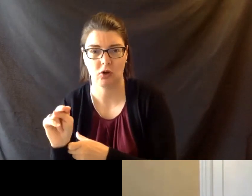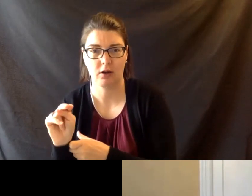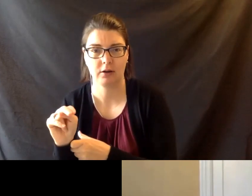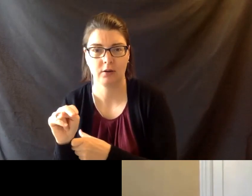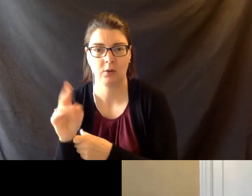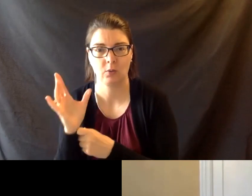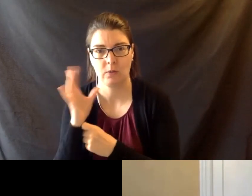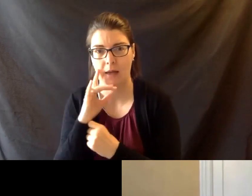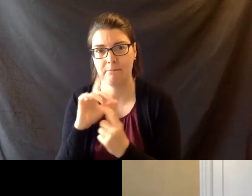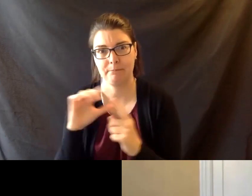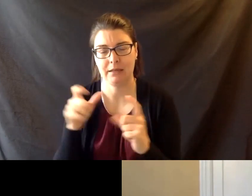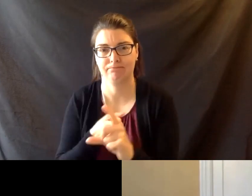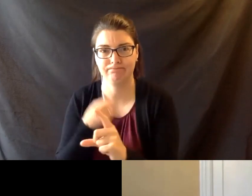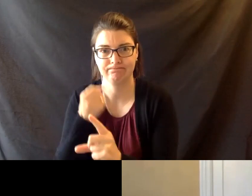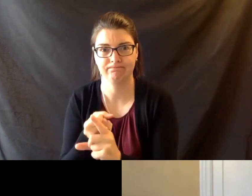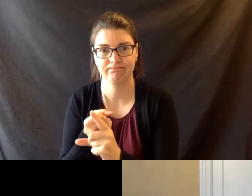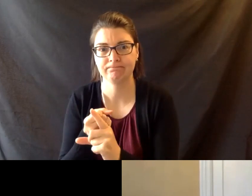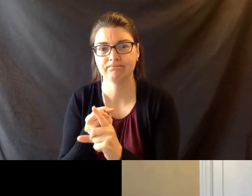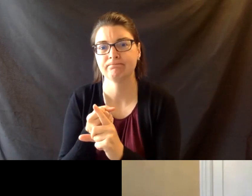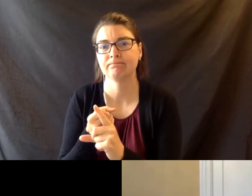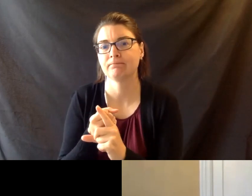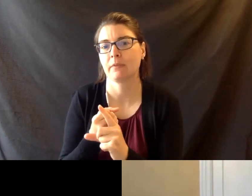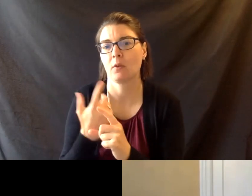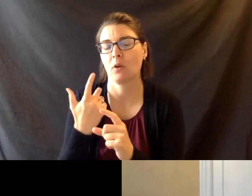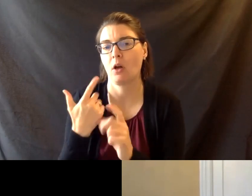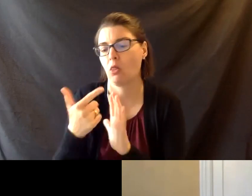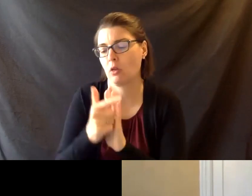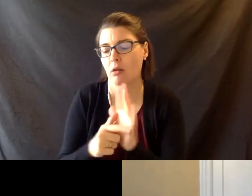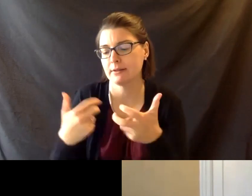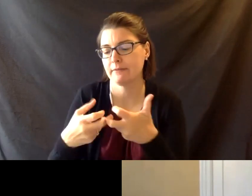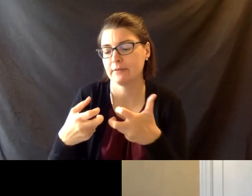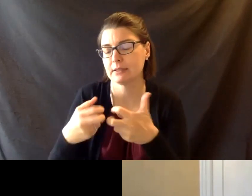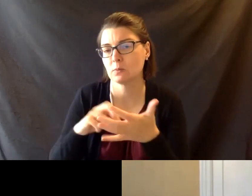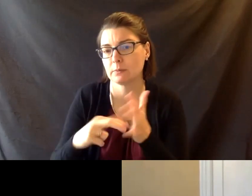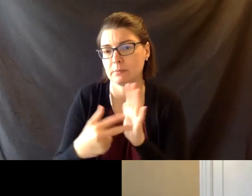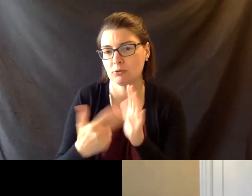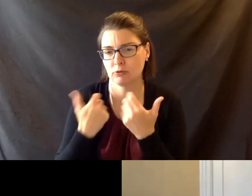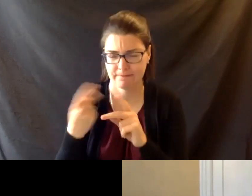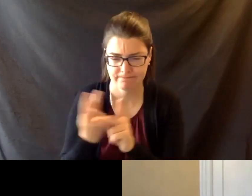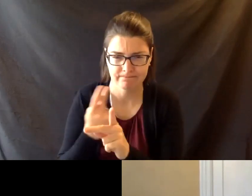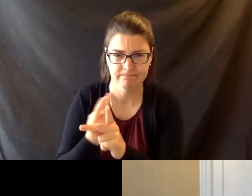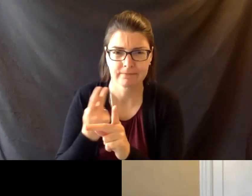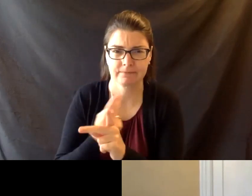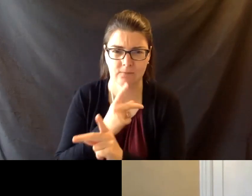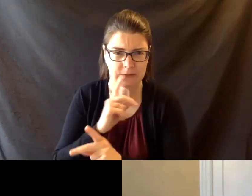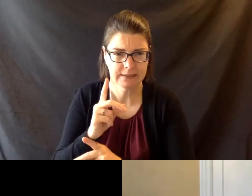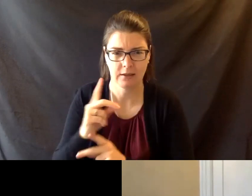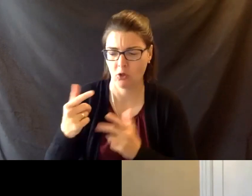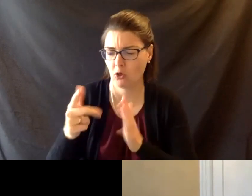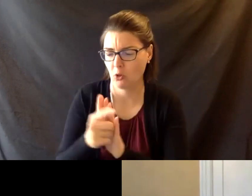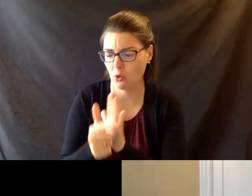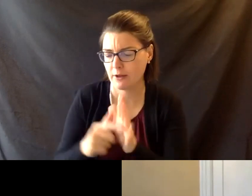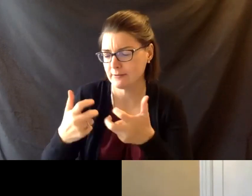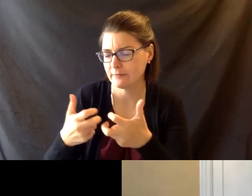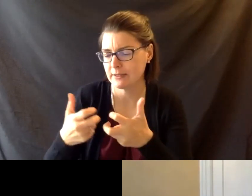big implications on what the laws of physics are. And so we're trying to figure out fundamentally what the laws of physics